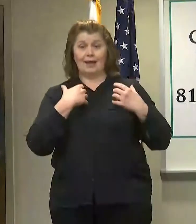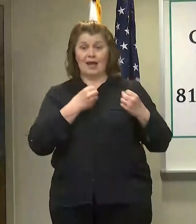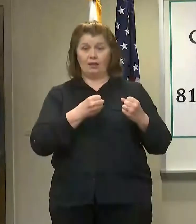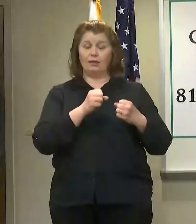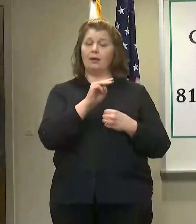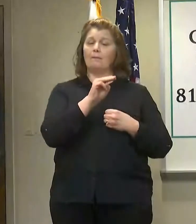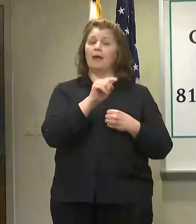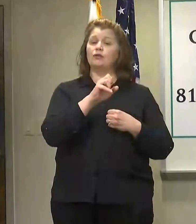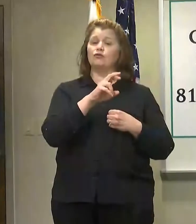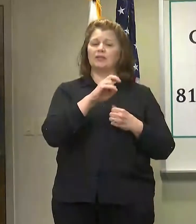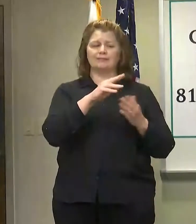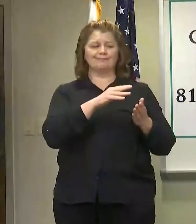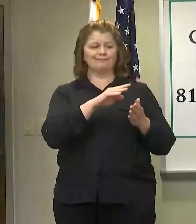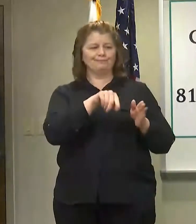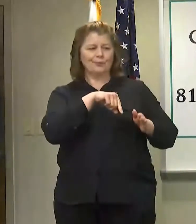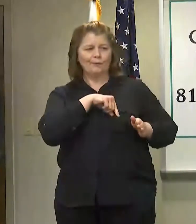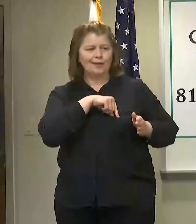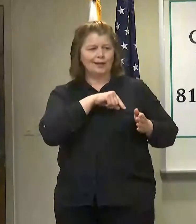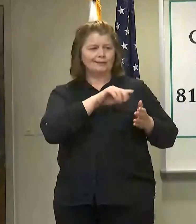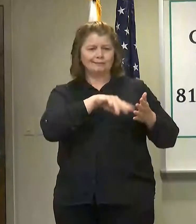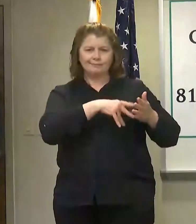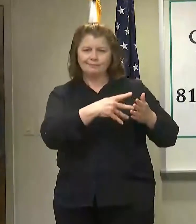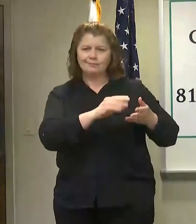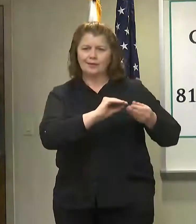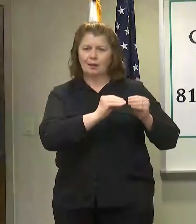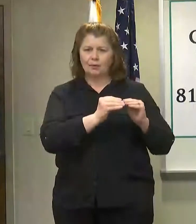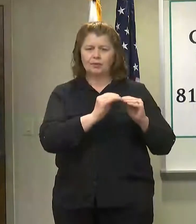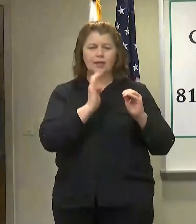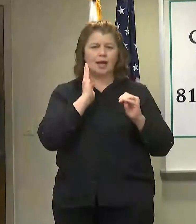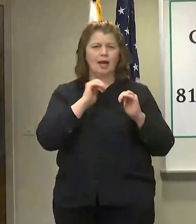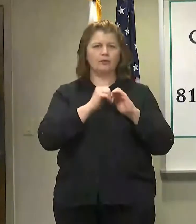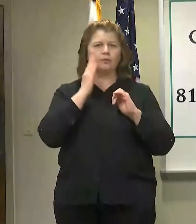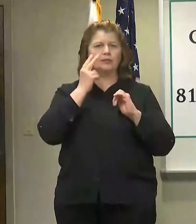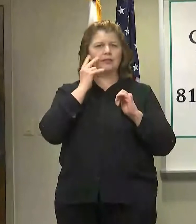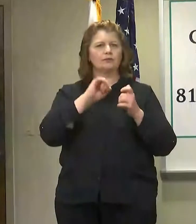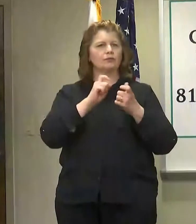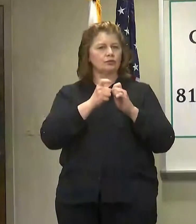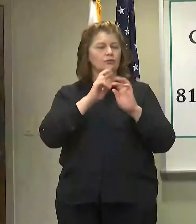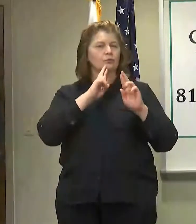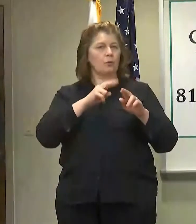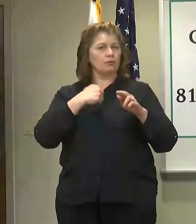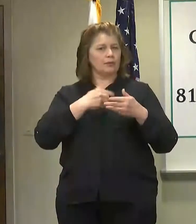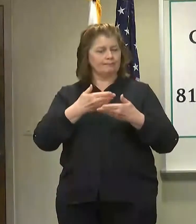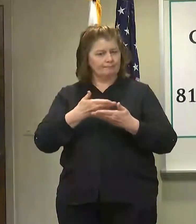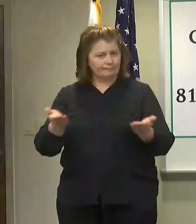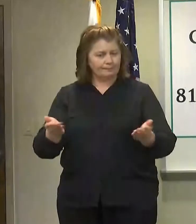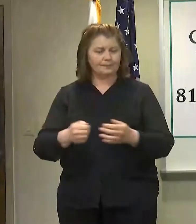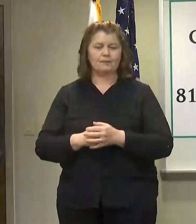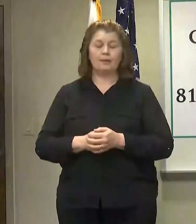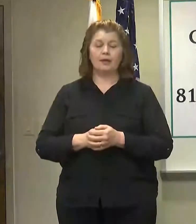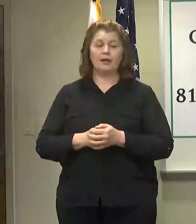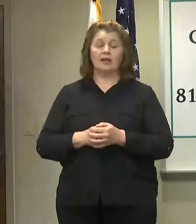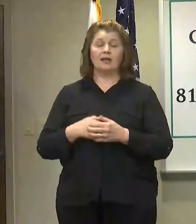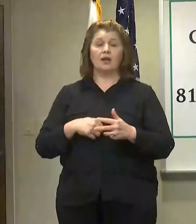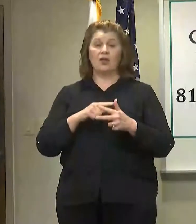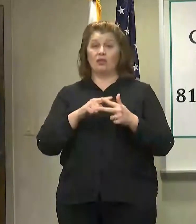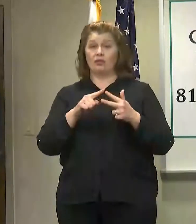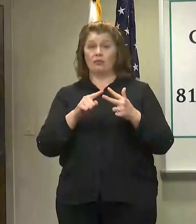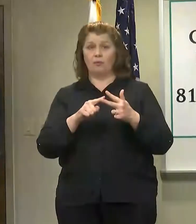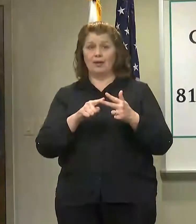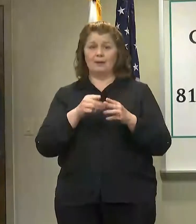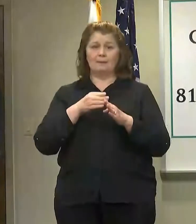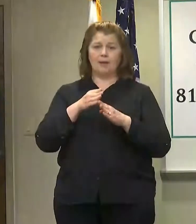metrics are and how you might see those changes in the reports that we'll be issuing. So first of all, there were three main public health metrics that